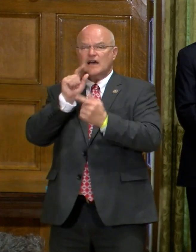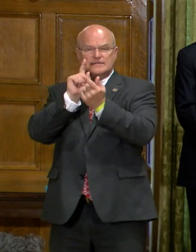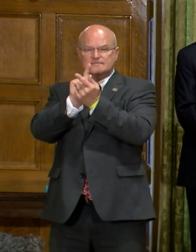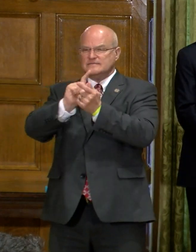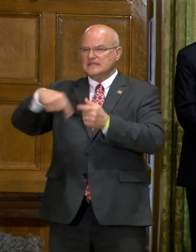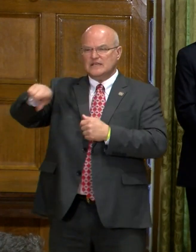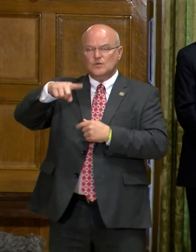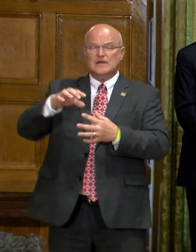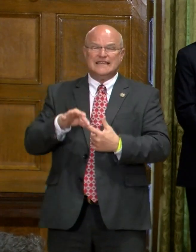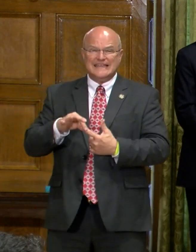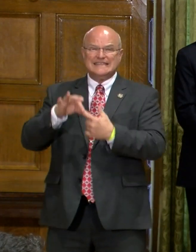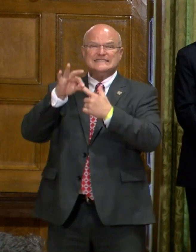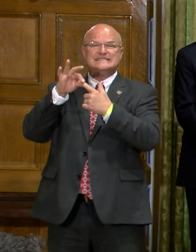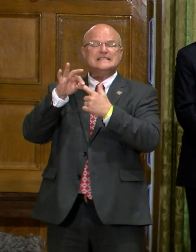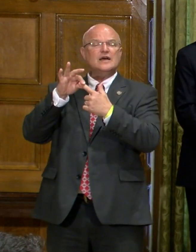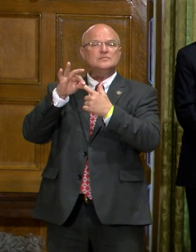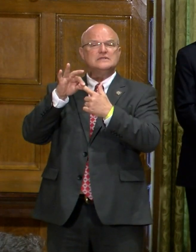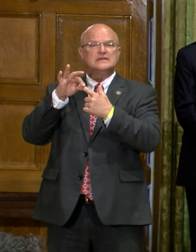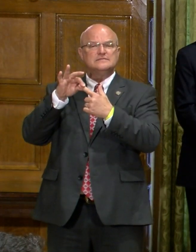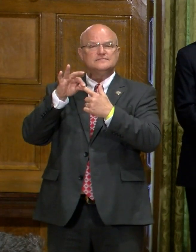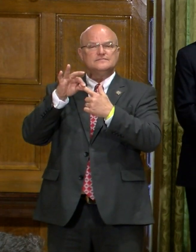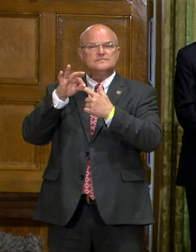encounter anyone except